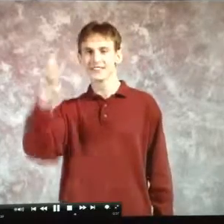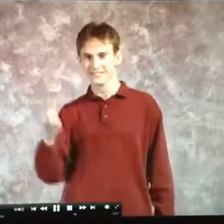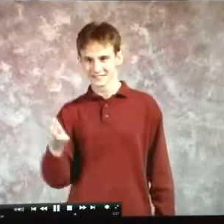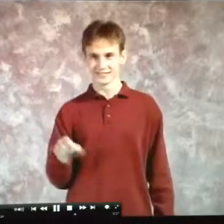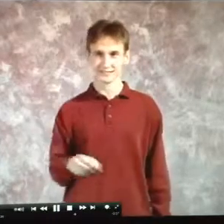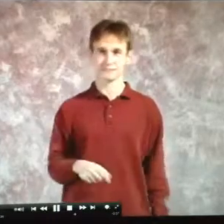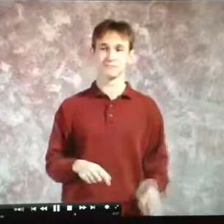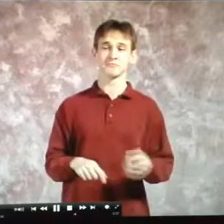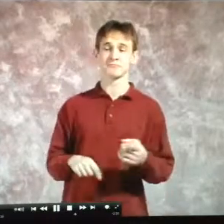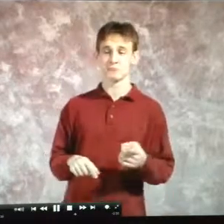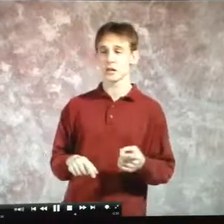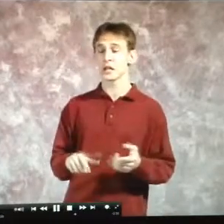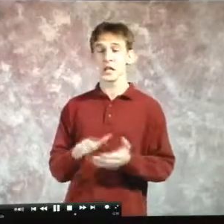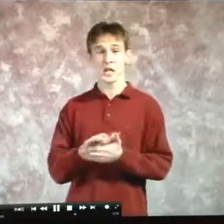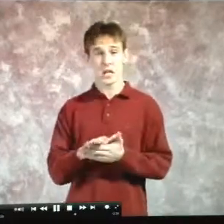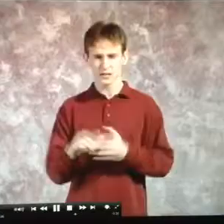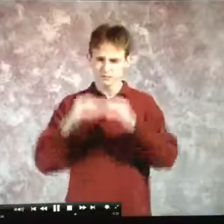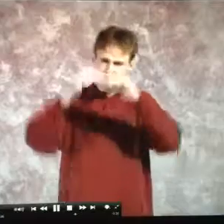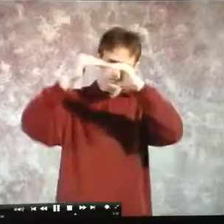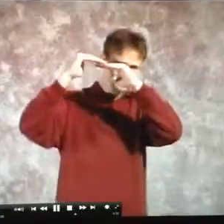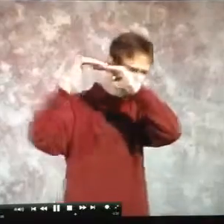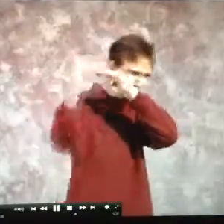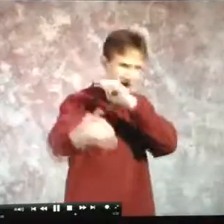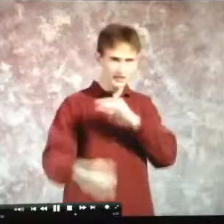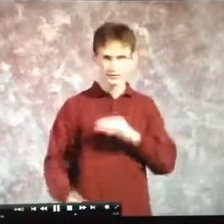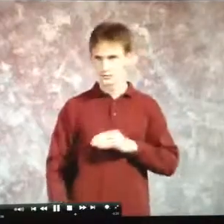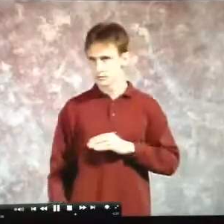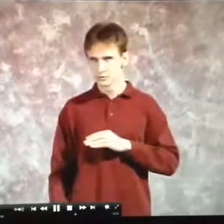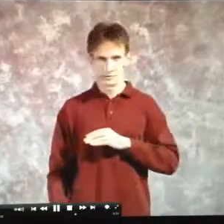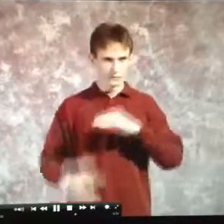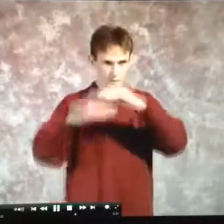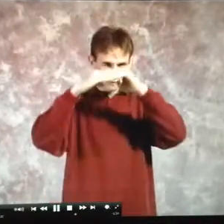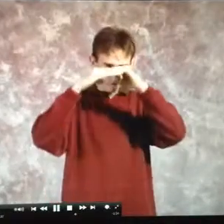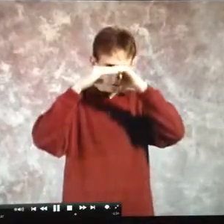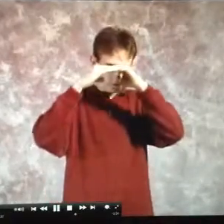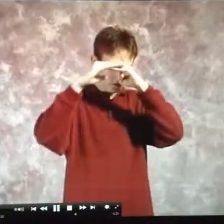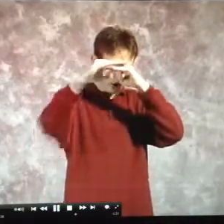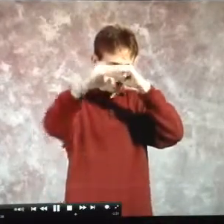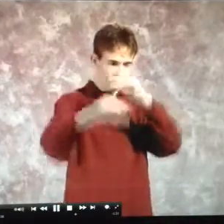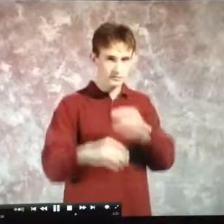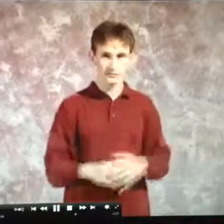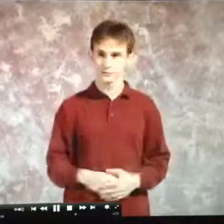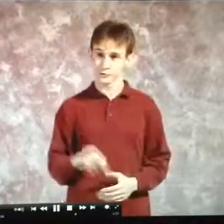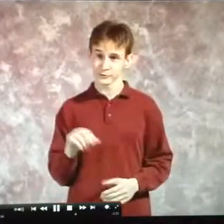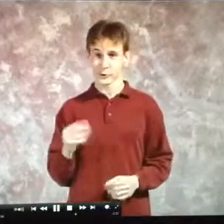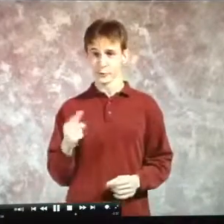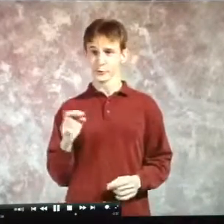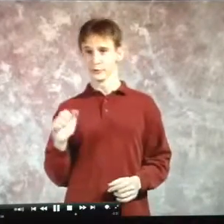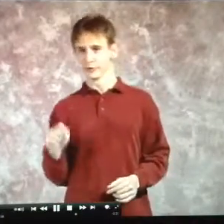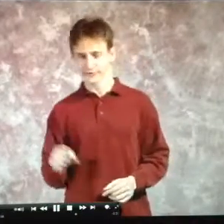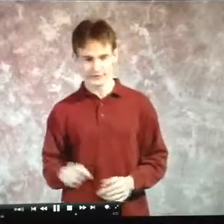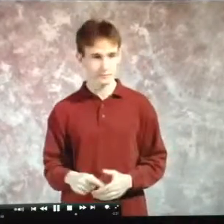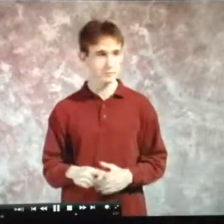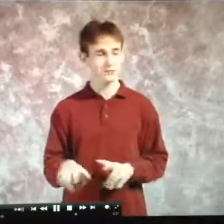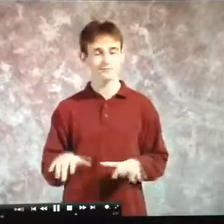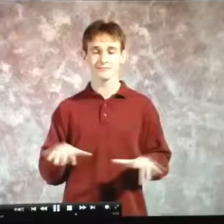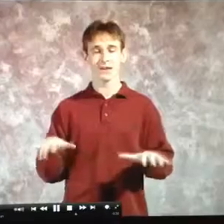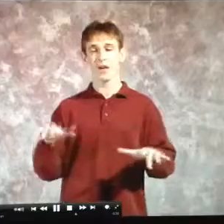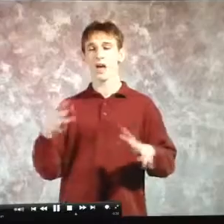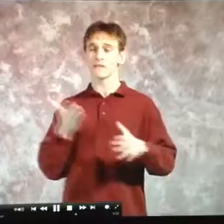We went to Amarillo, Texas next. Oh, it was so flat the whole way there. There was nothing